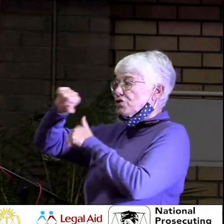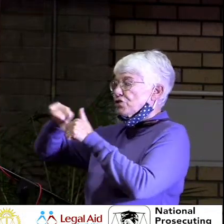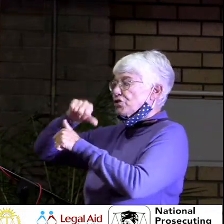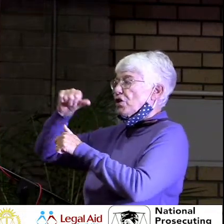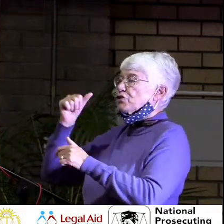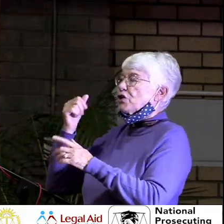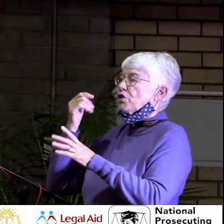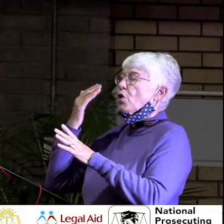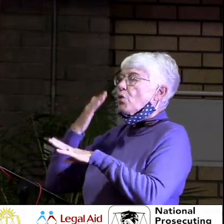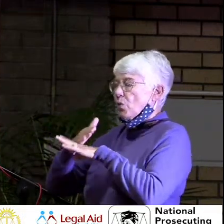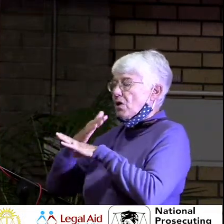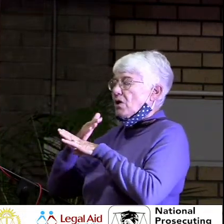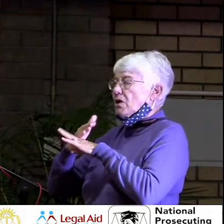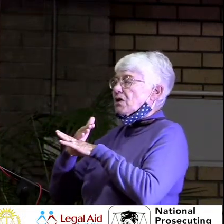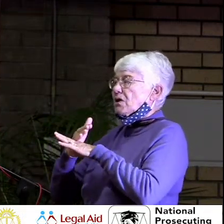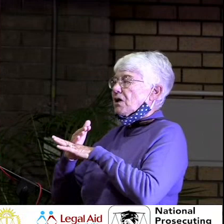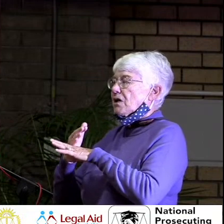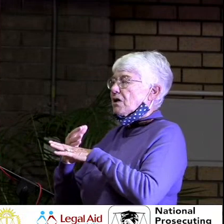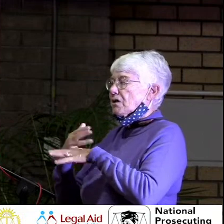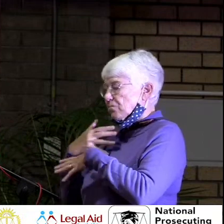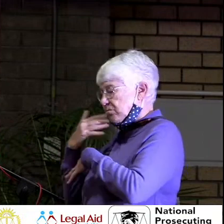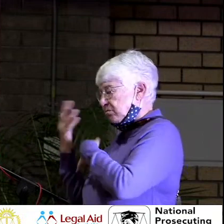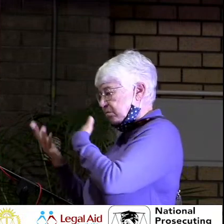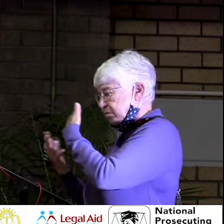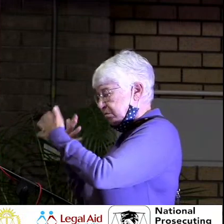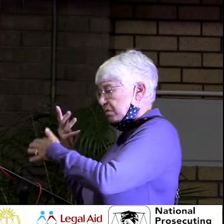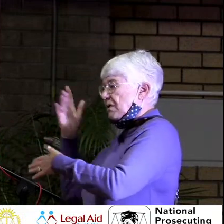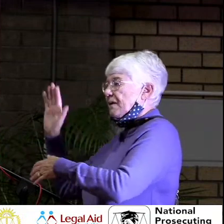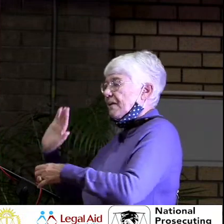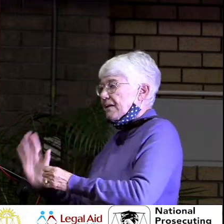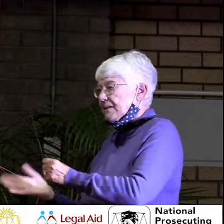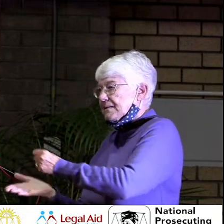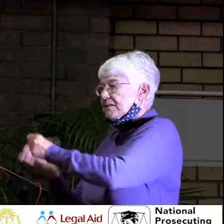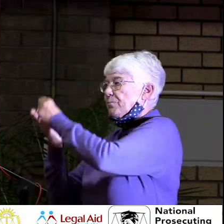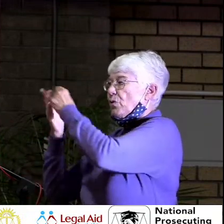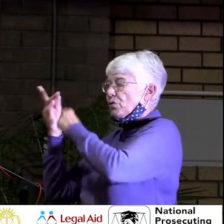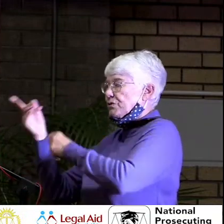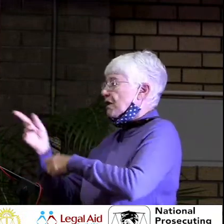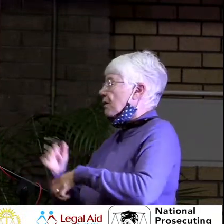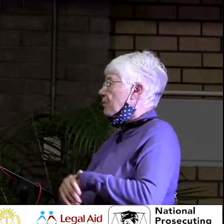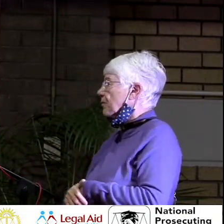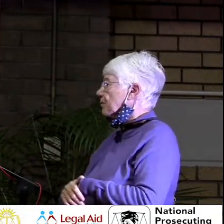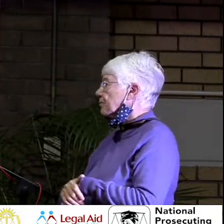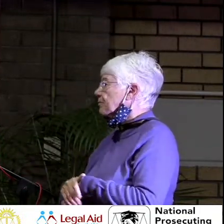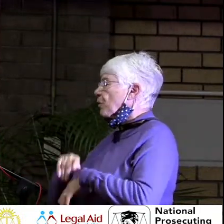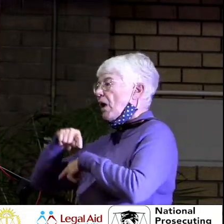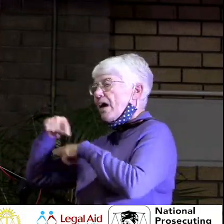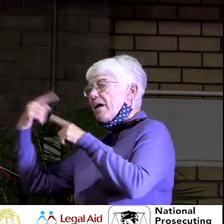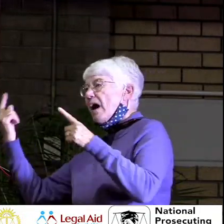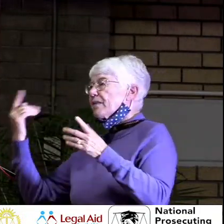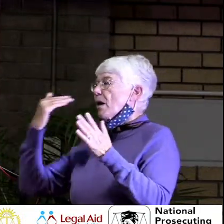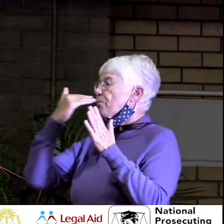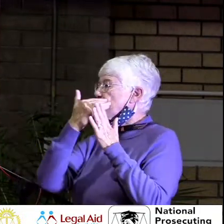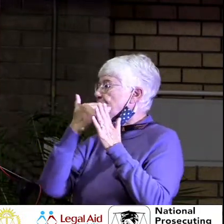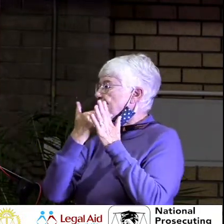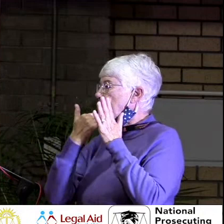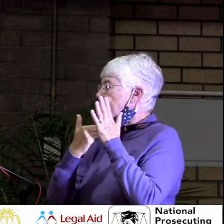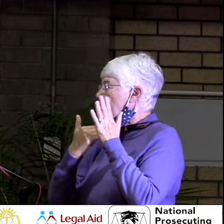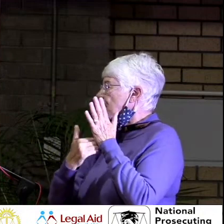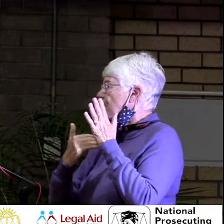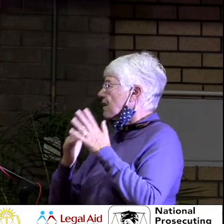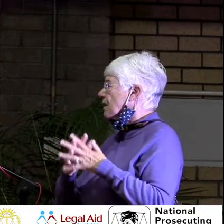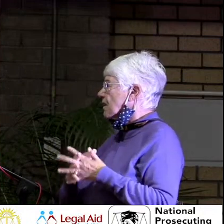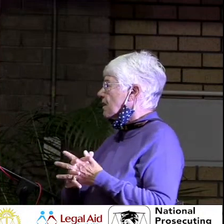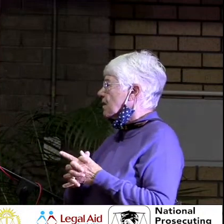we render to the offenders is the female offenders programs. These female offender programs